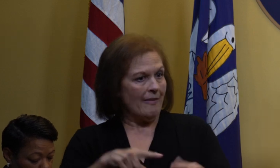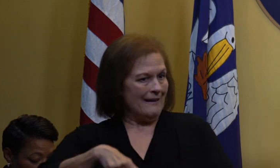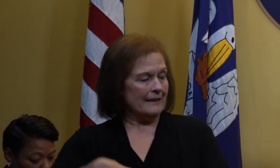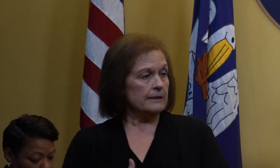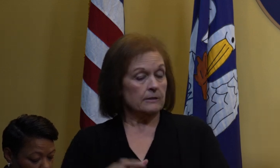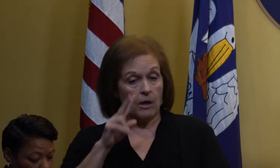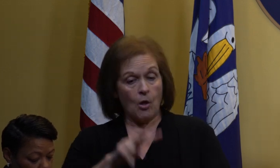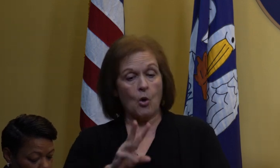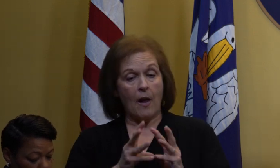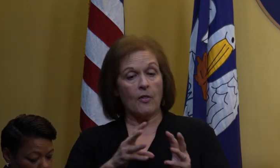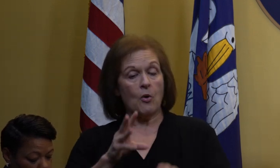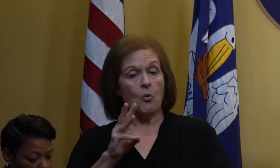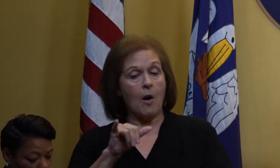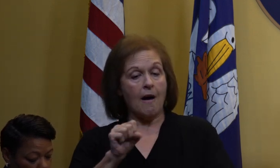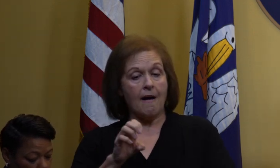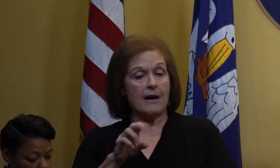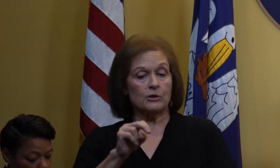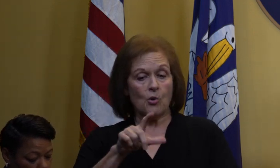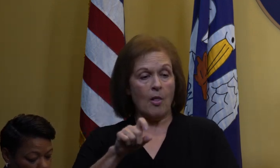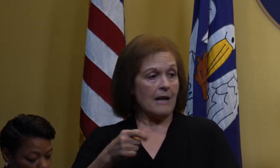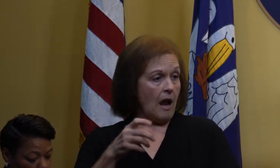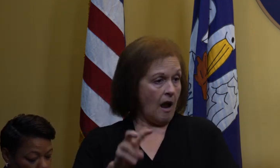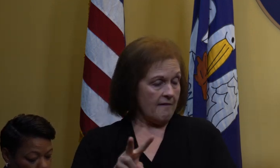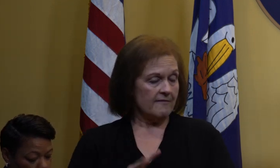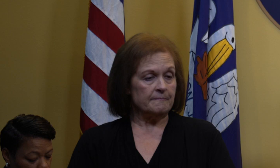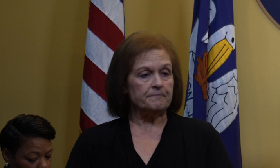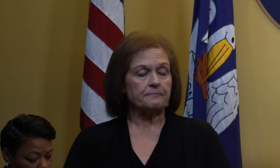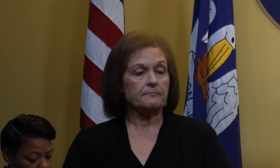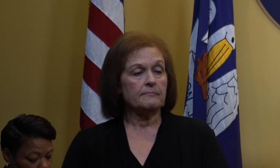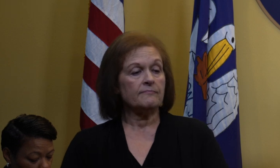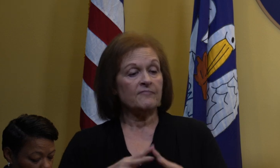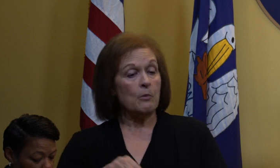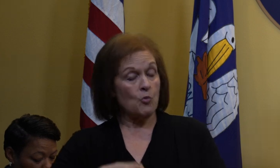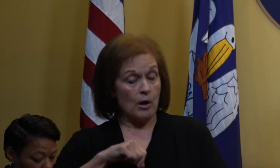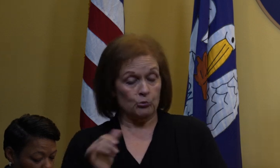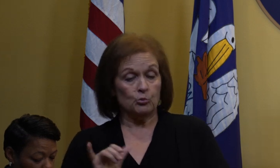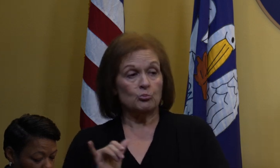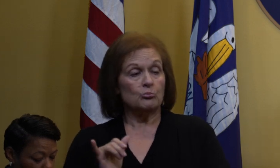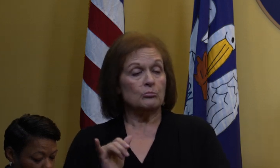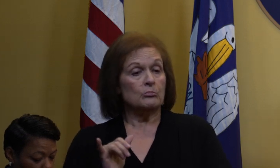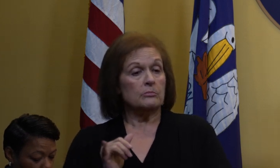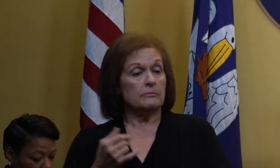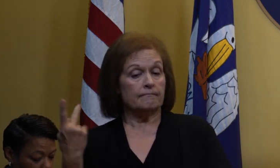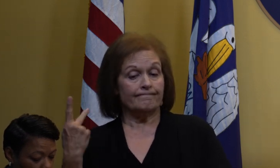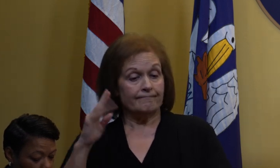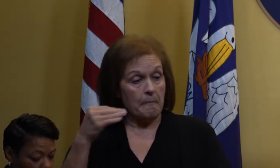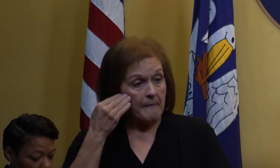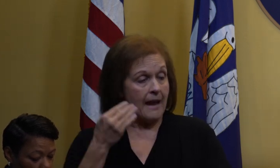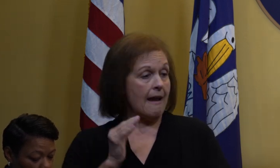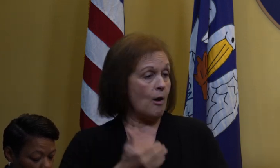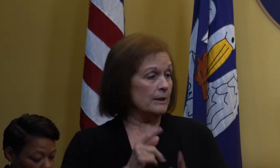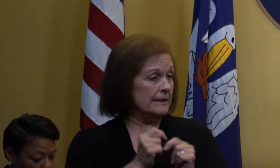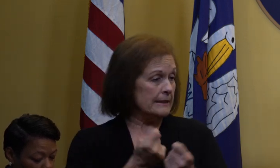visit that website at weatherwise.nola.gov. And I'm also very proud, this is something the mayor and I and our team